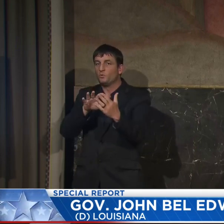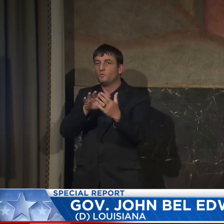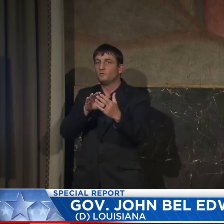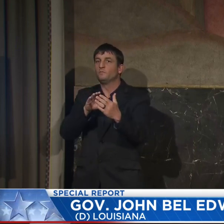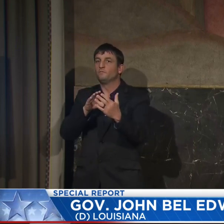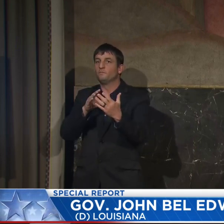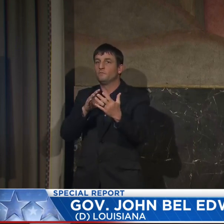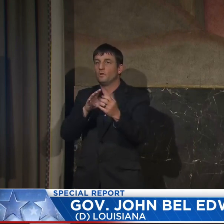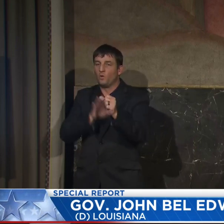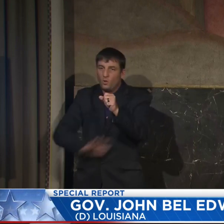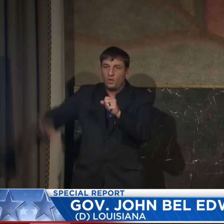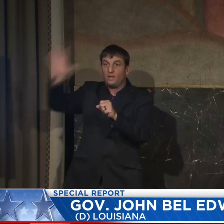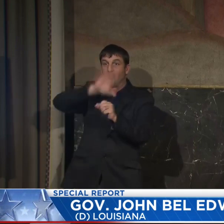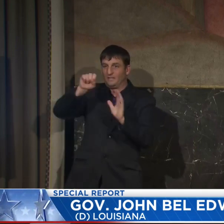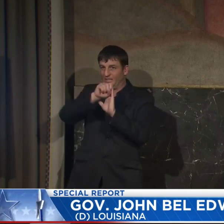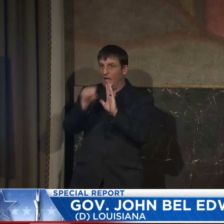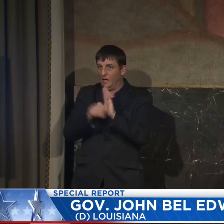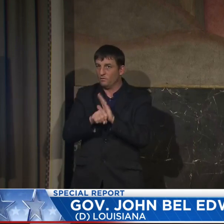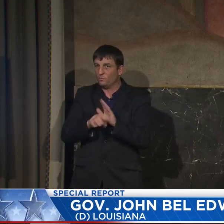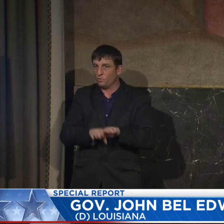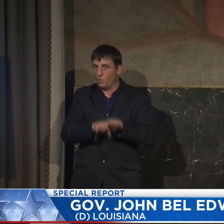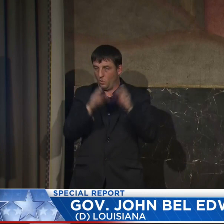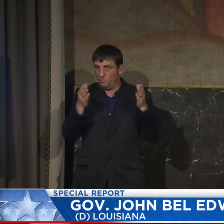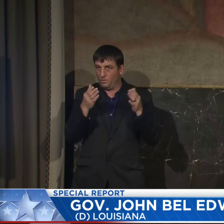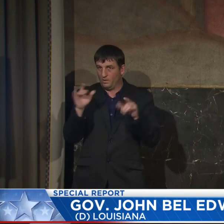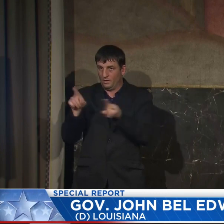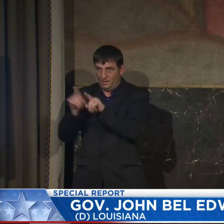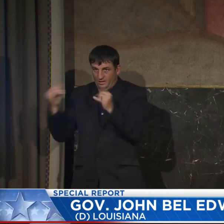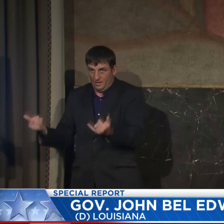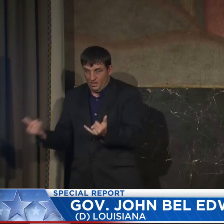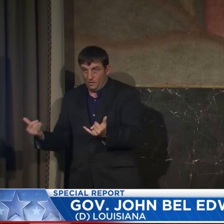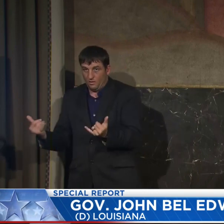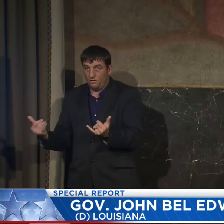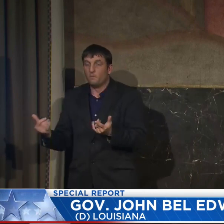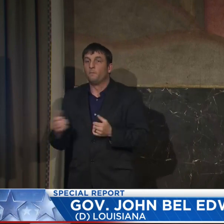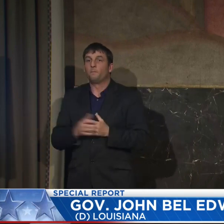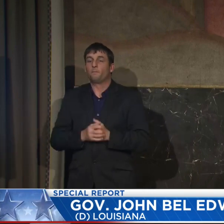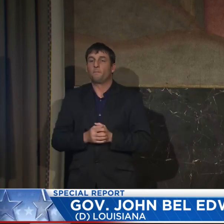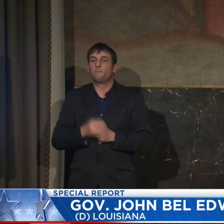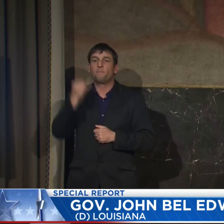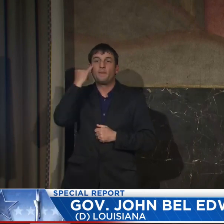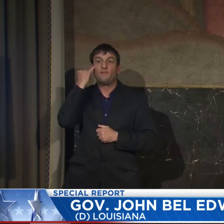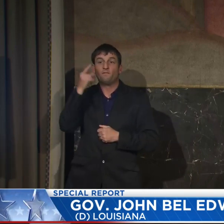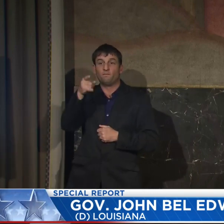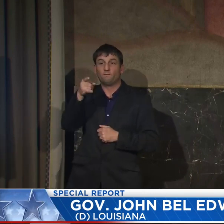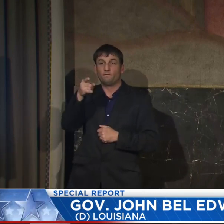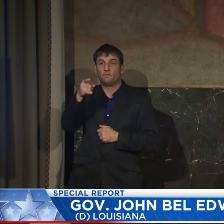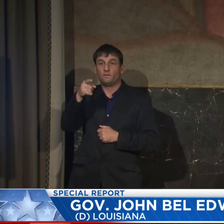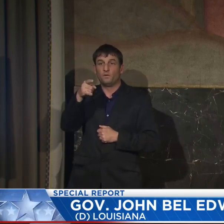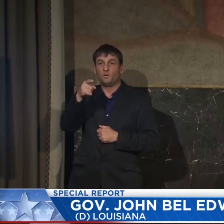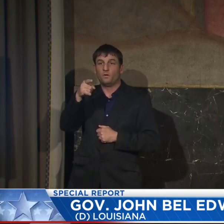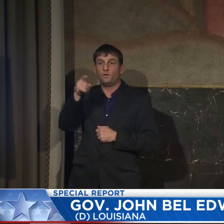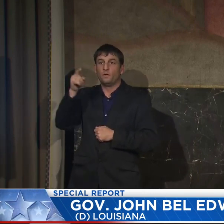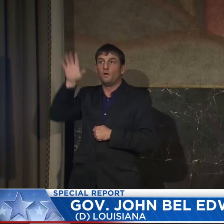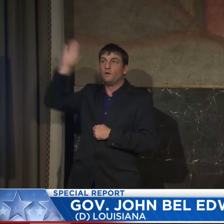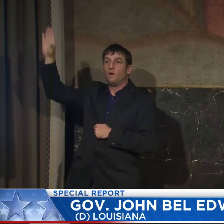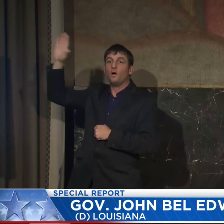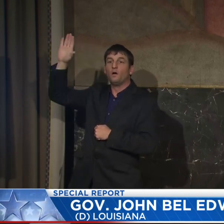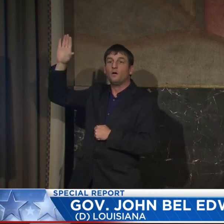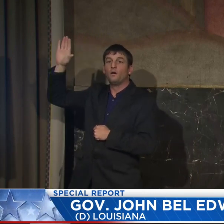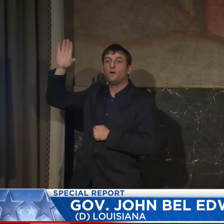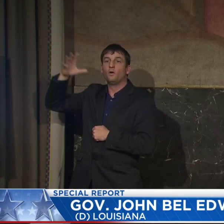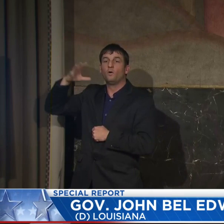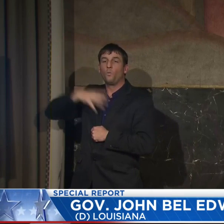level, and I would tell you that if you pull out the phased guidance from the White House, from